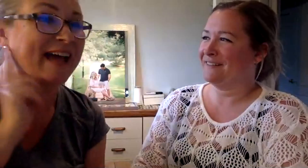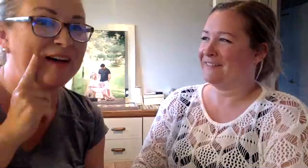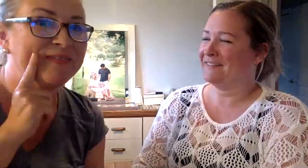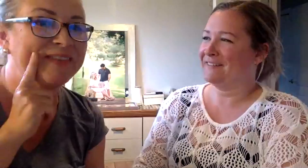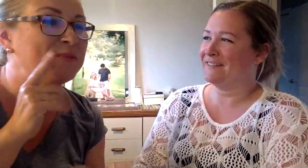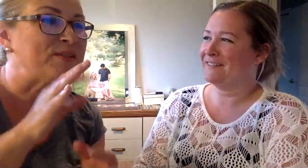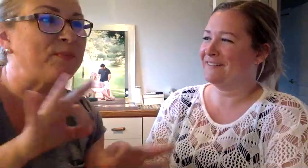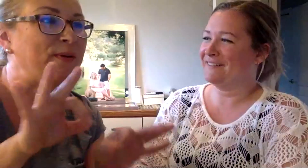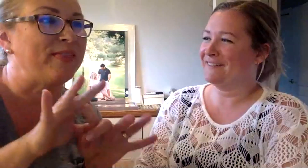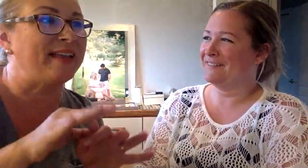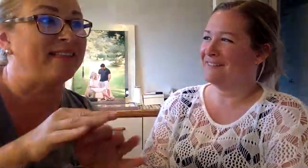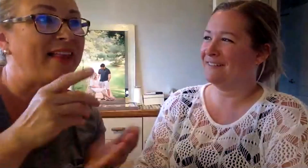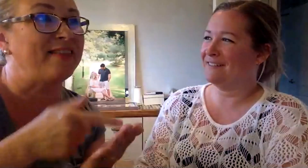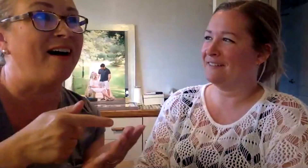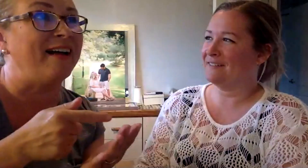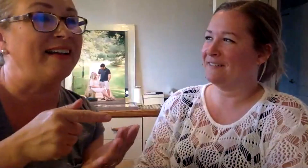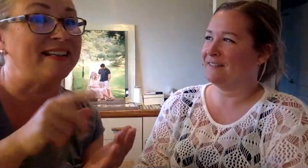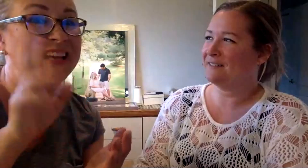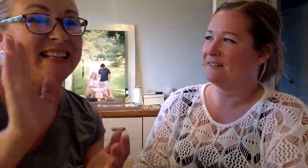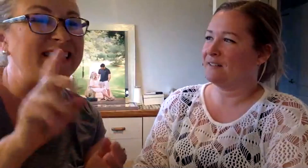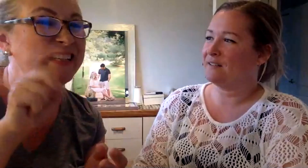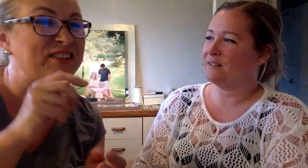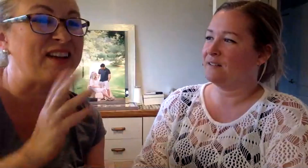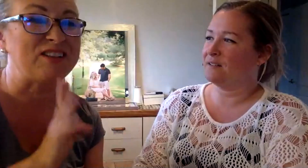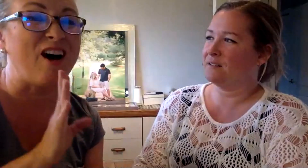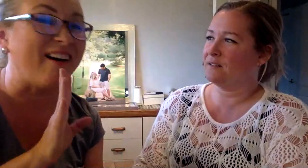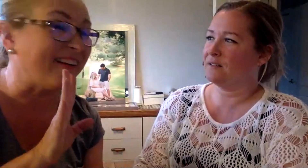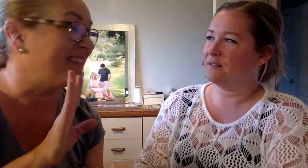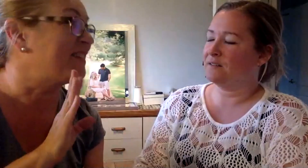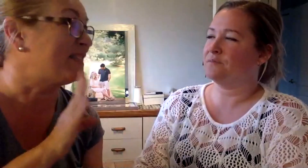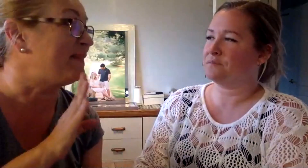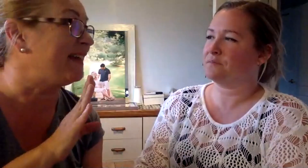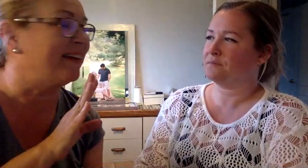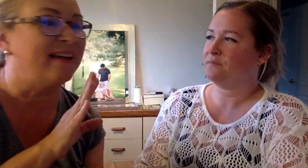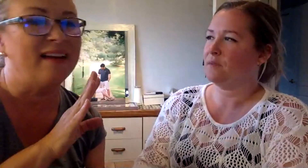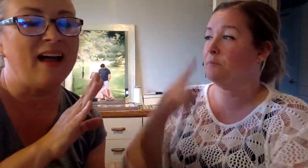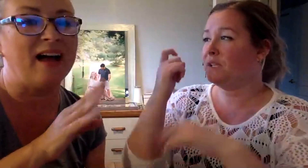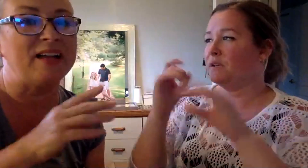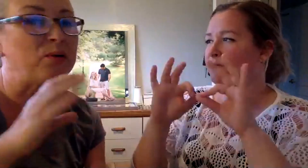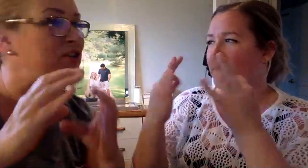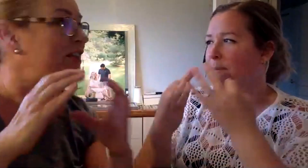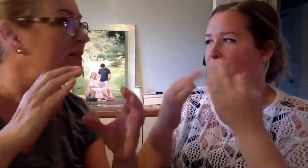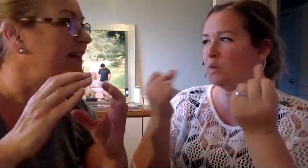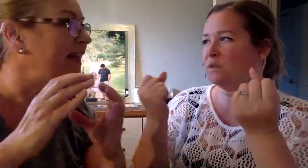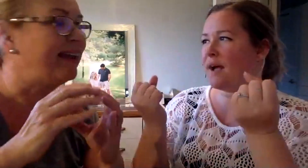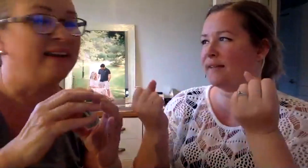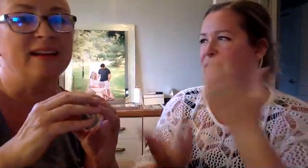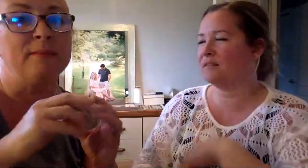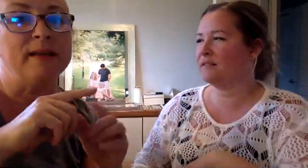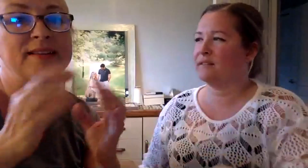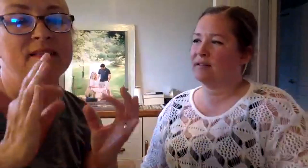was deaf. The most important thing that I thought is I need to teach her how to talk, to speak, in order to